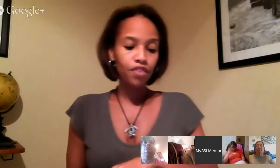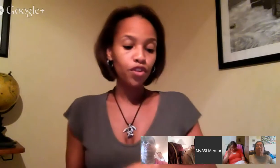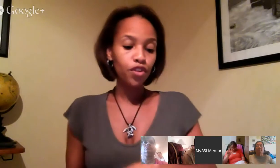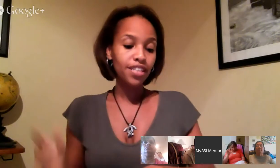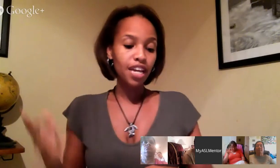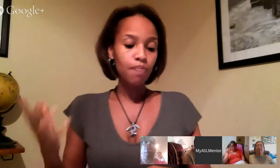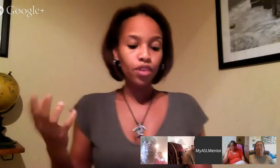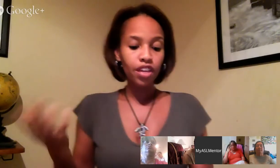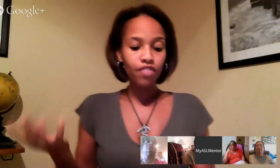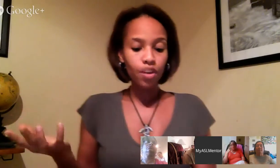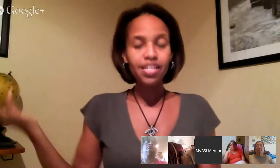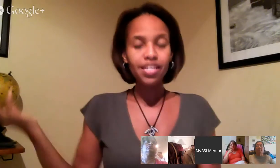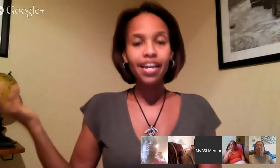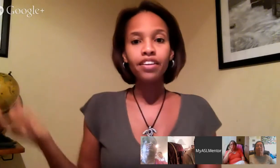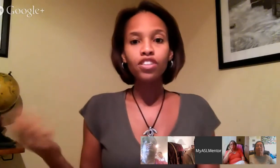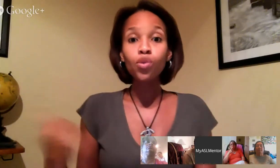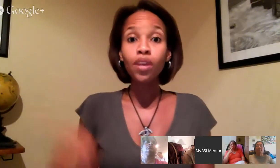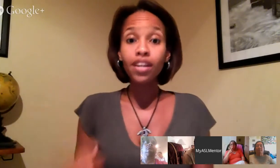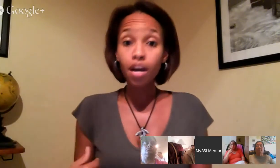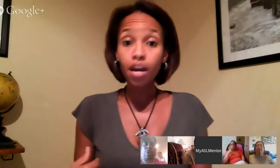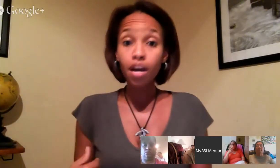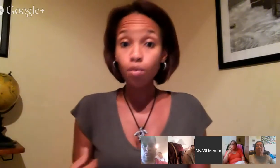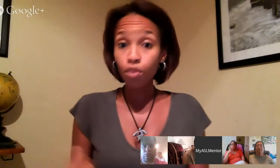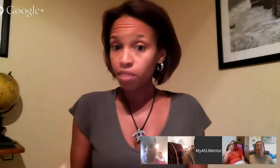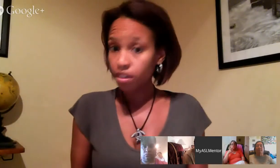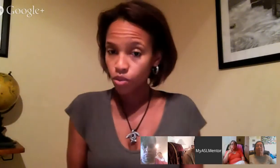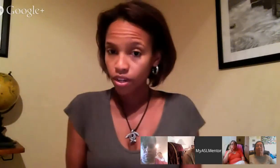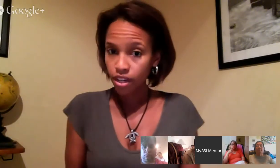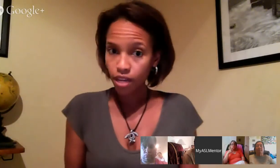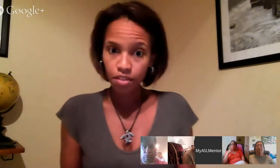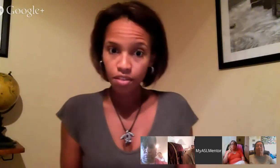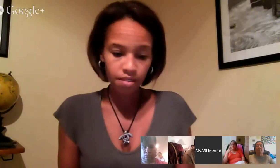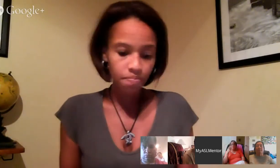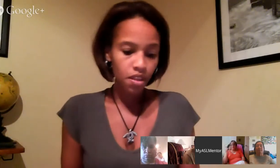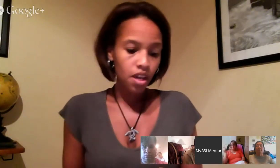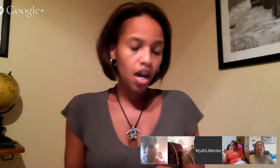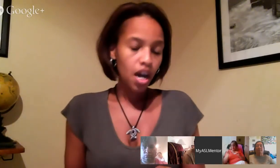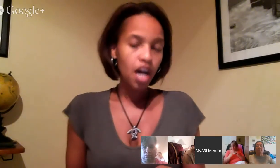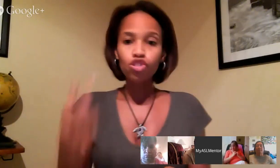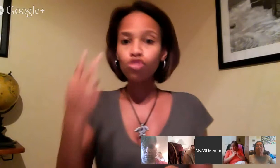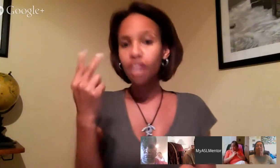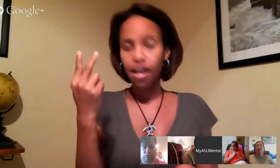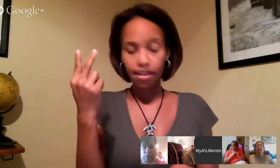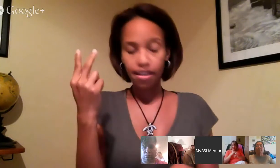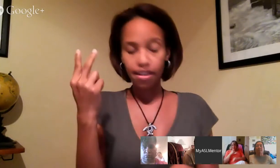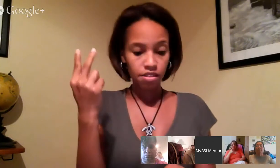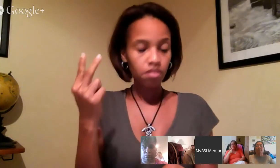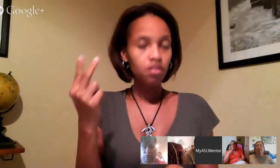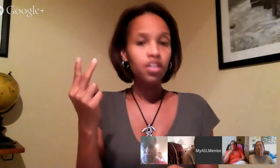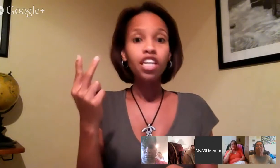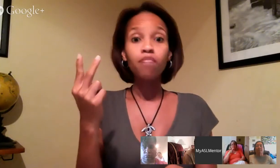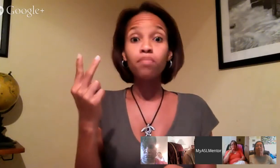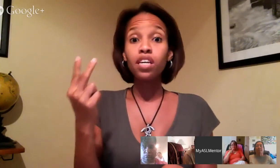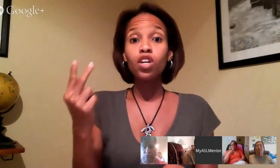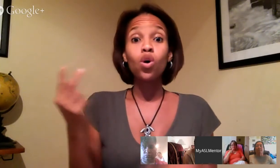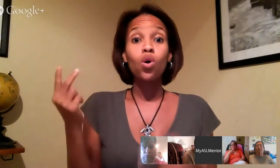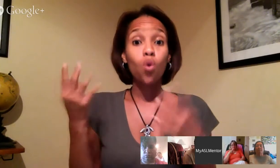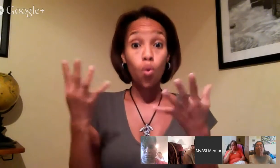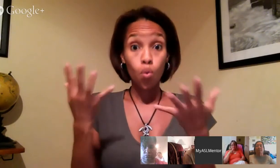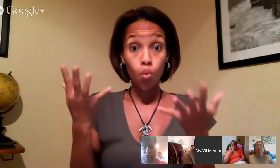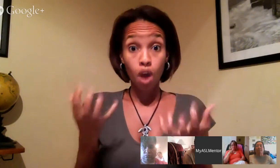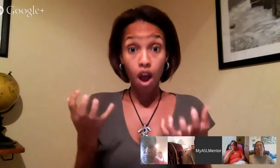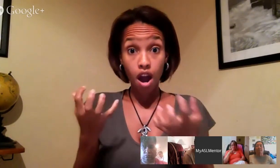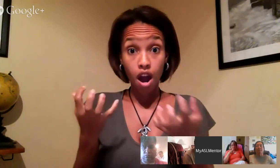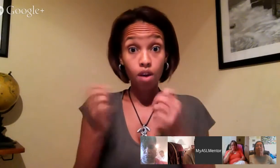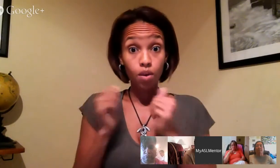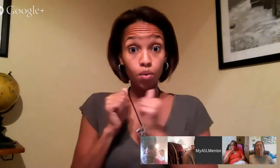So, for example, if I were to say, do you want to come with me? Do you want to come with me? Two signs can be,